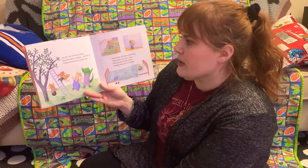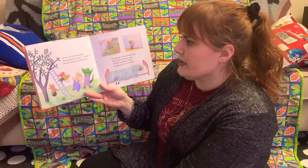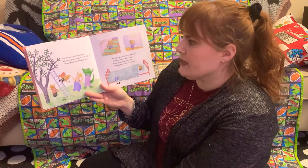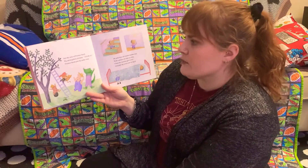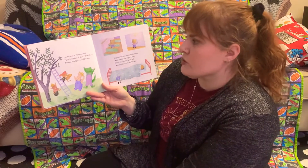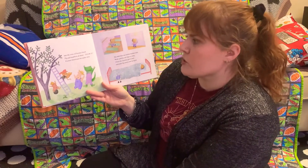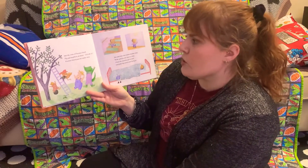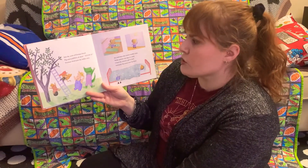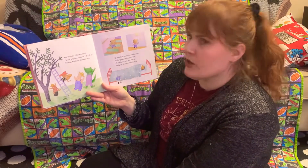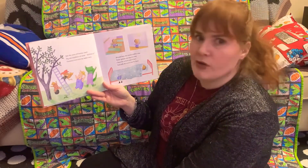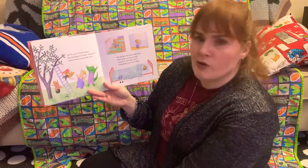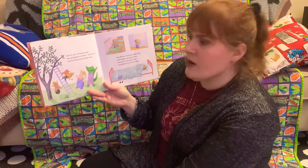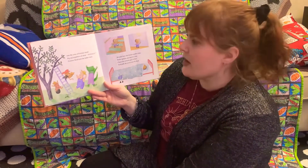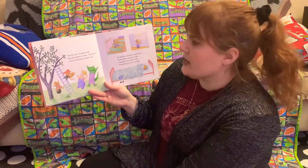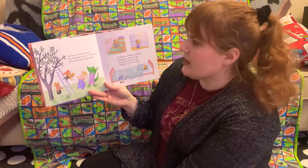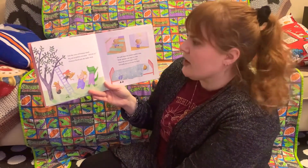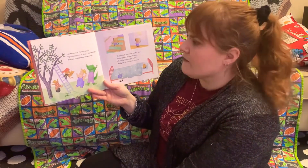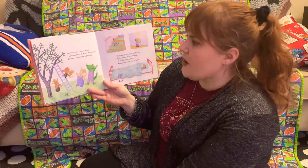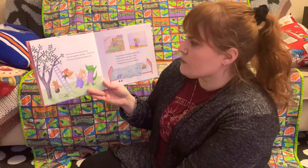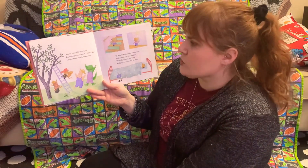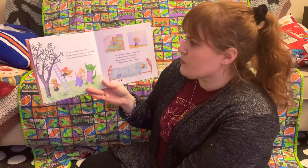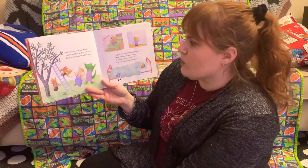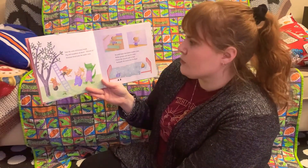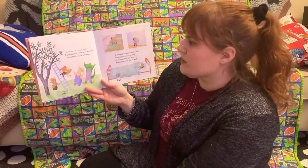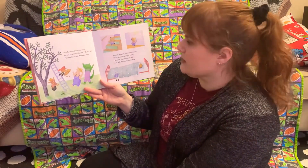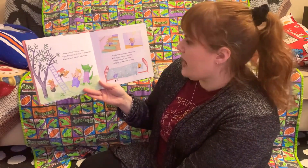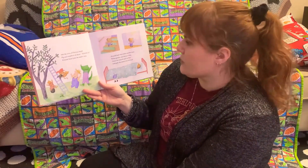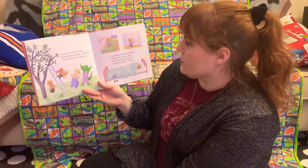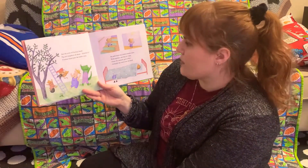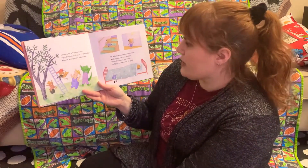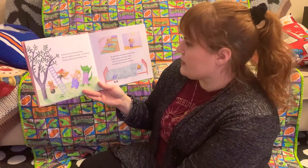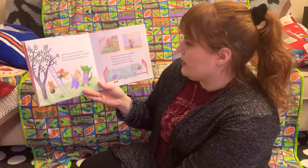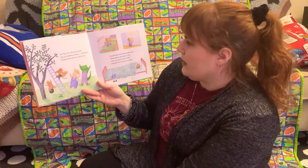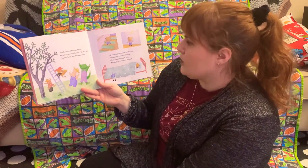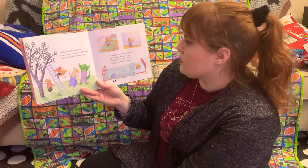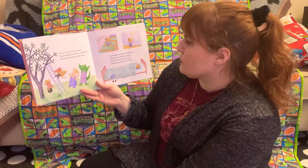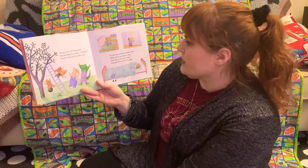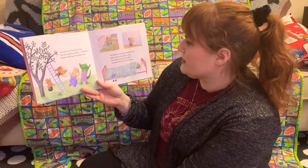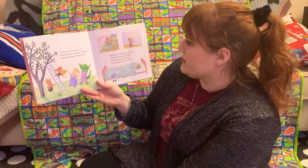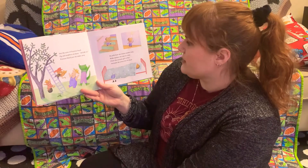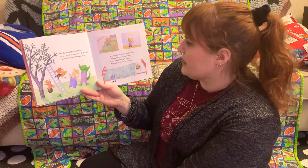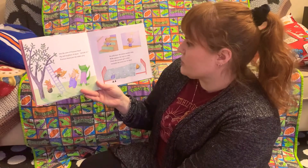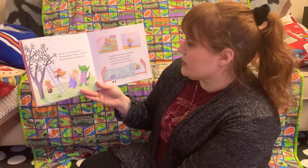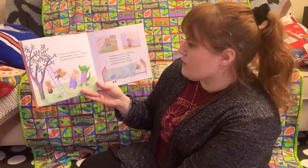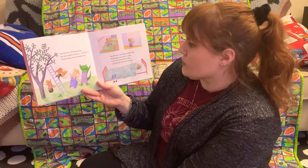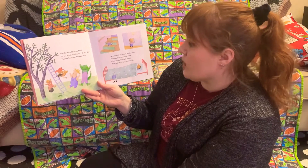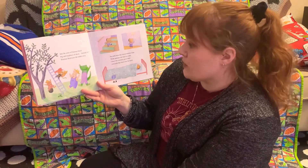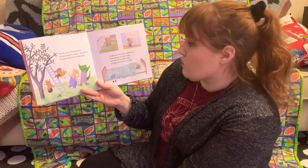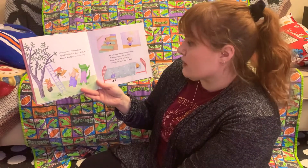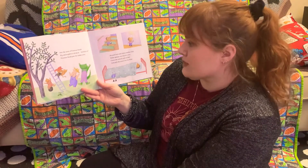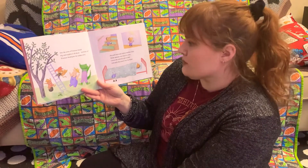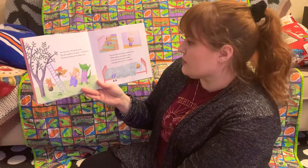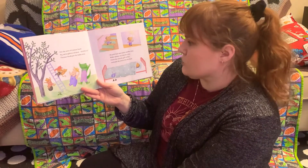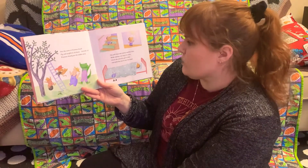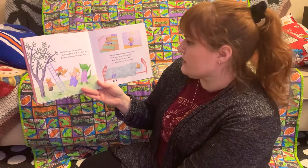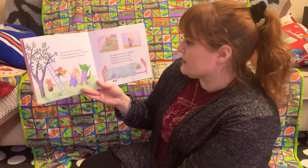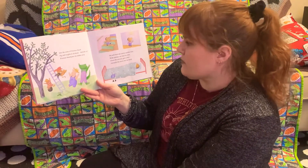and neighbors all shout, hooray! Farmer Small puts the ladder away. He pulls into the station number 9, walks upstairs one step at a